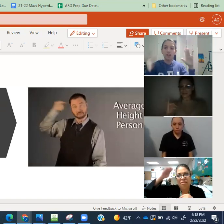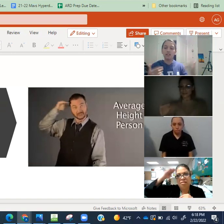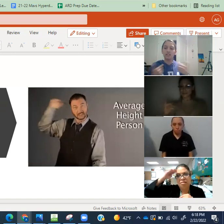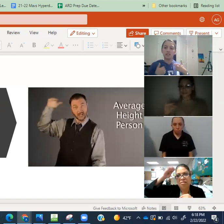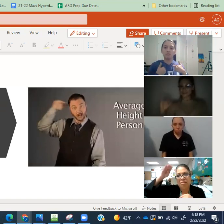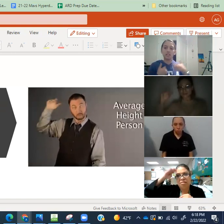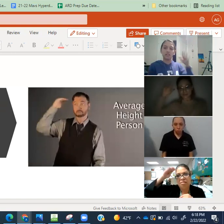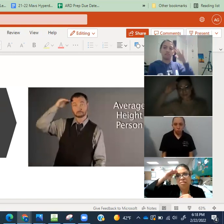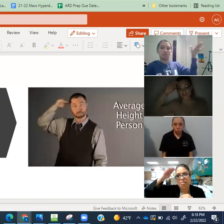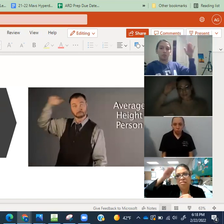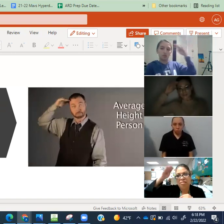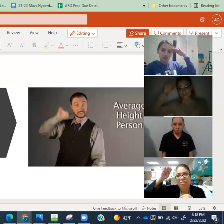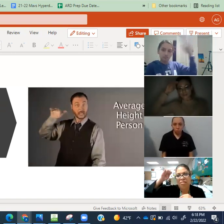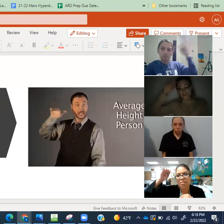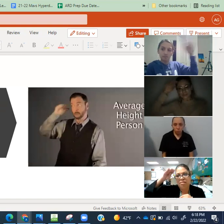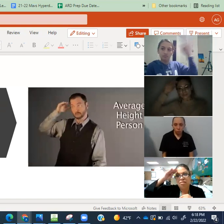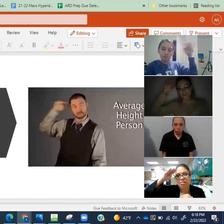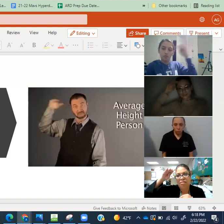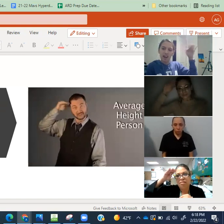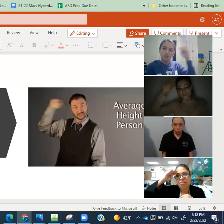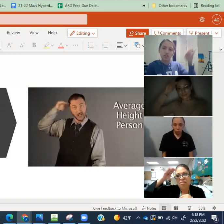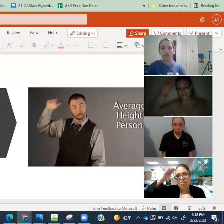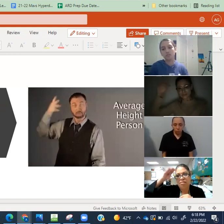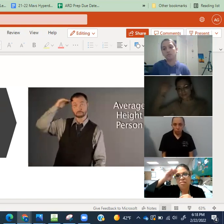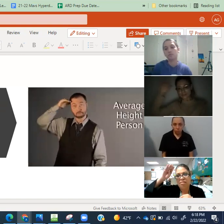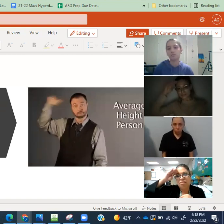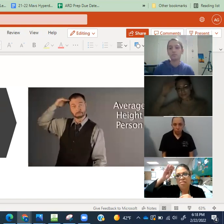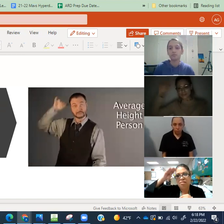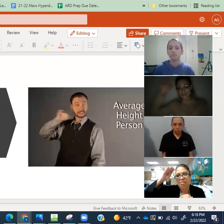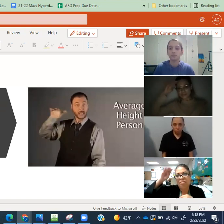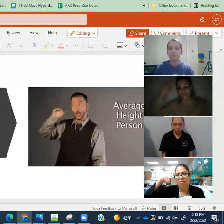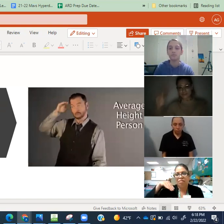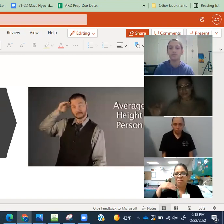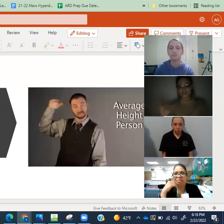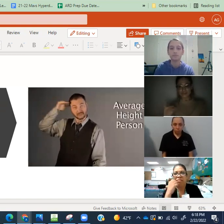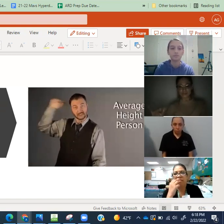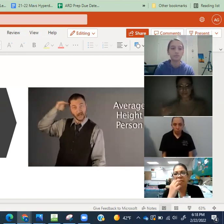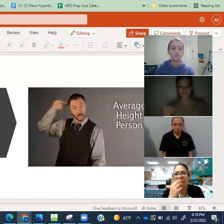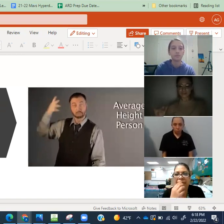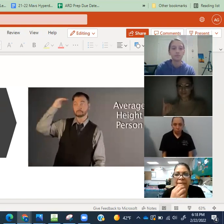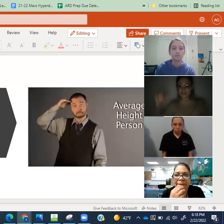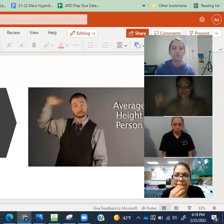You're comparing like me and the person, average height.